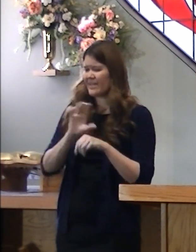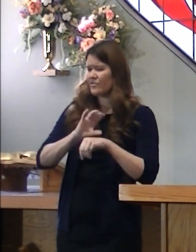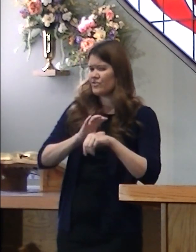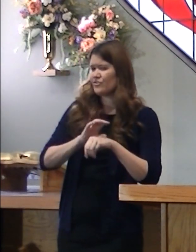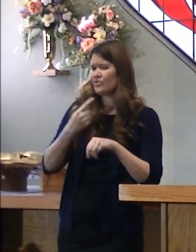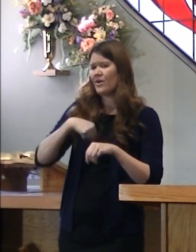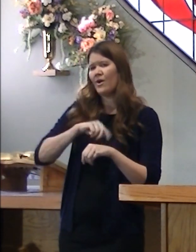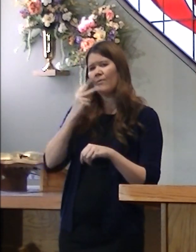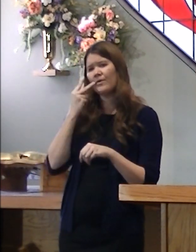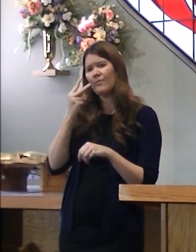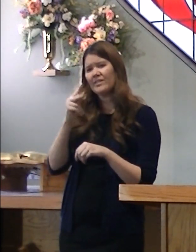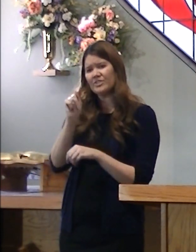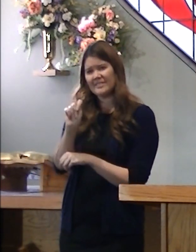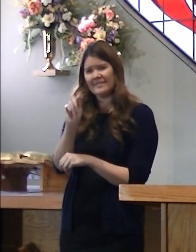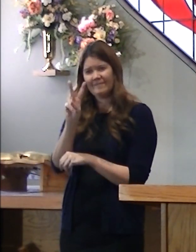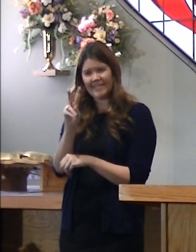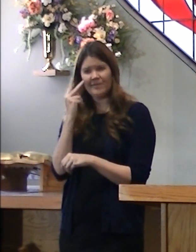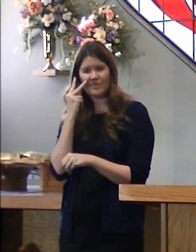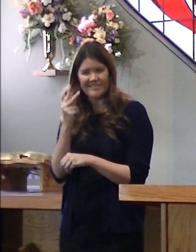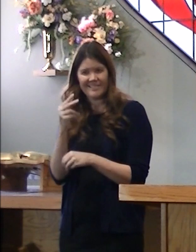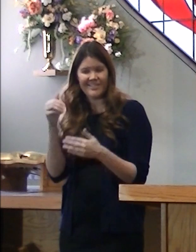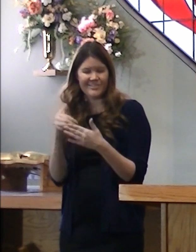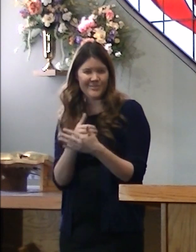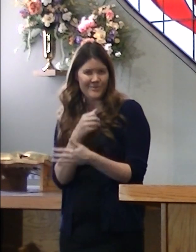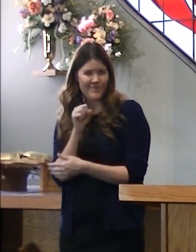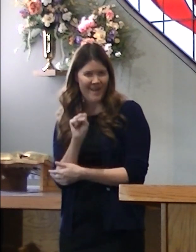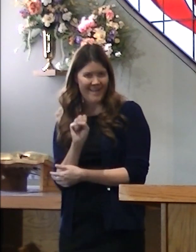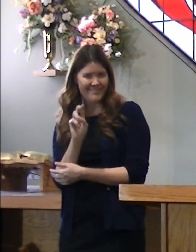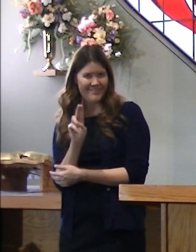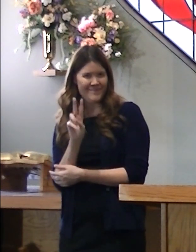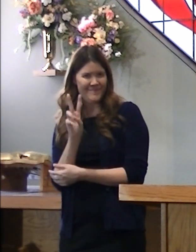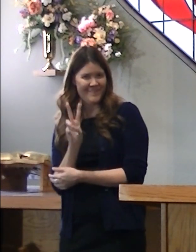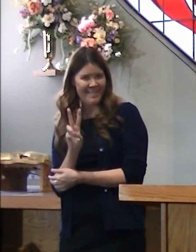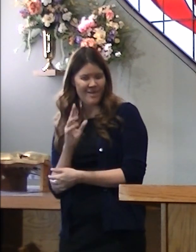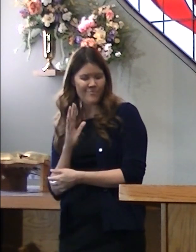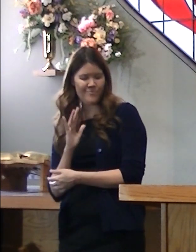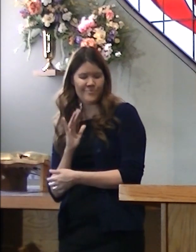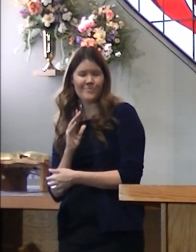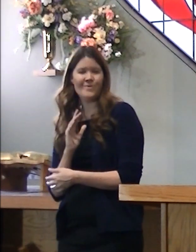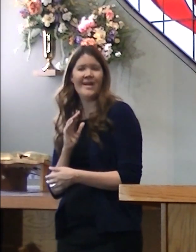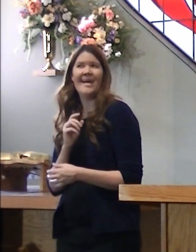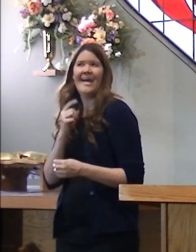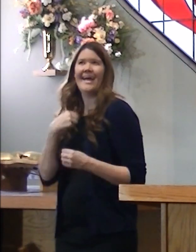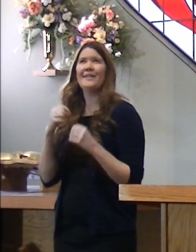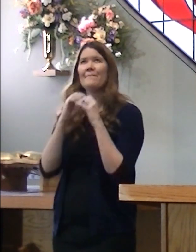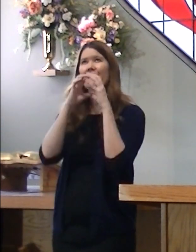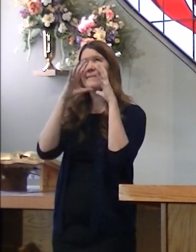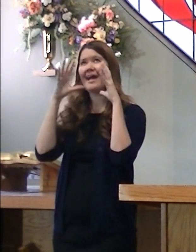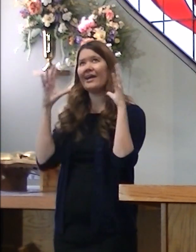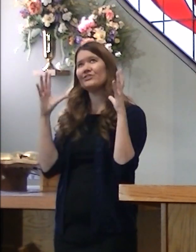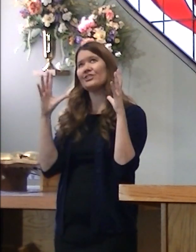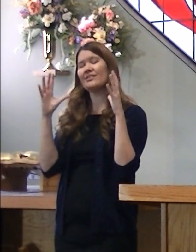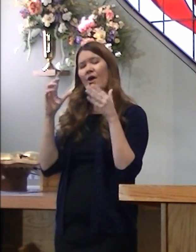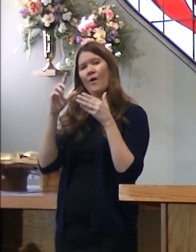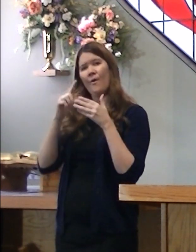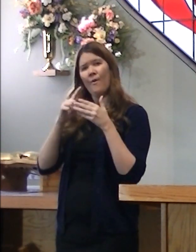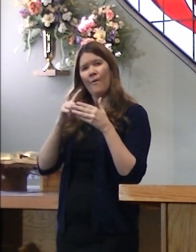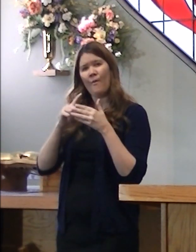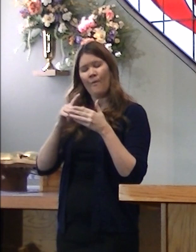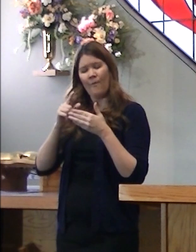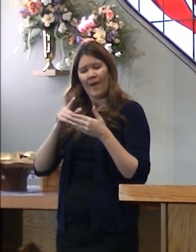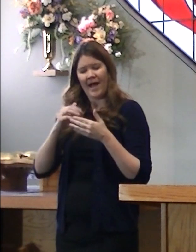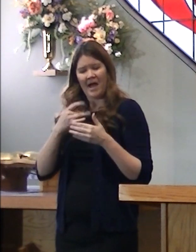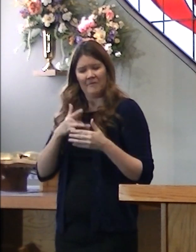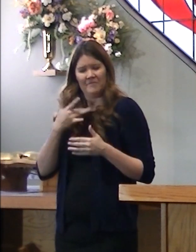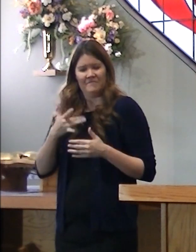television commercial about this new sport utility vehicle, and you begin imagining what you'd look like behind